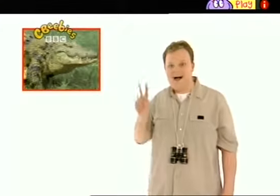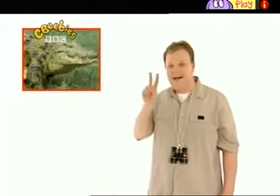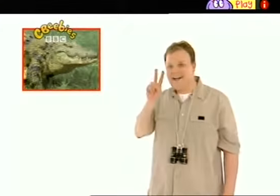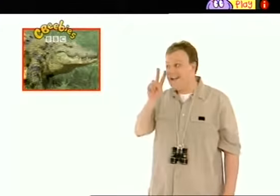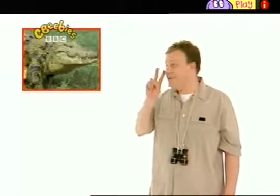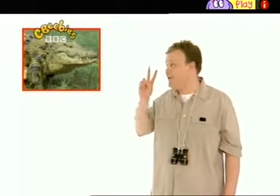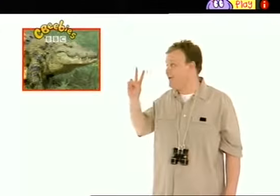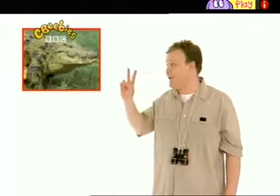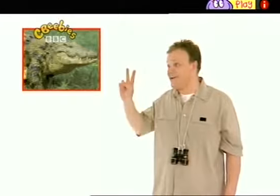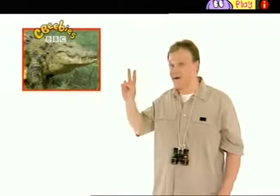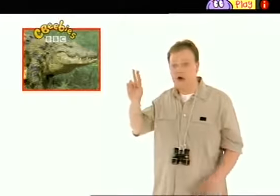Ah, look,